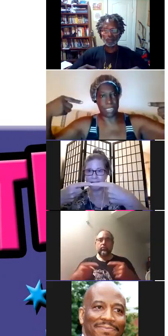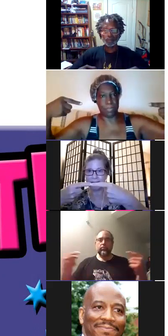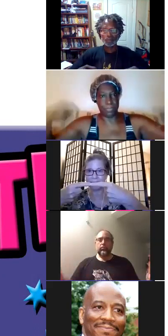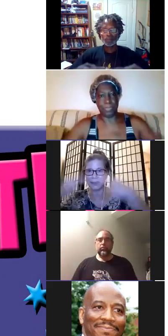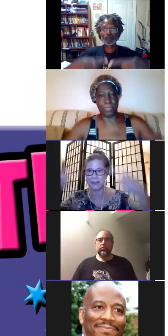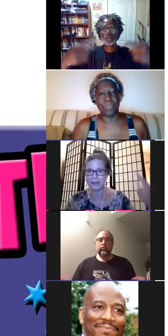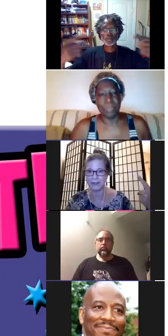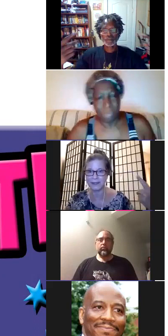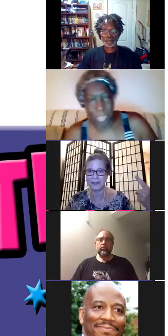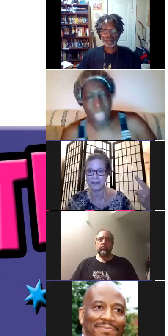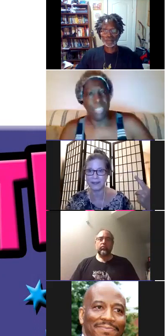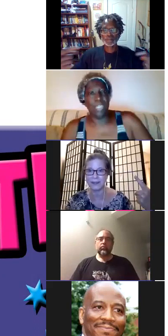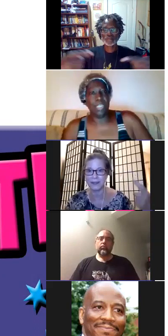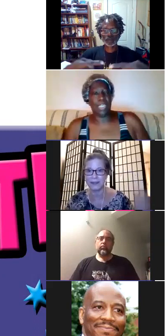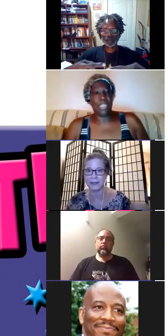Opposite.